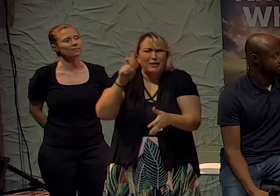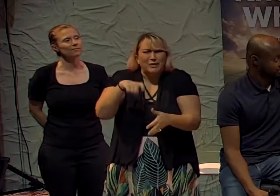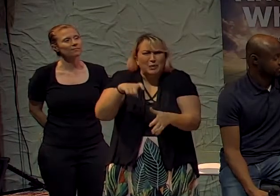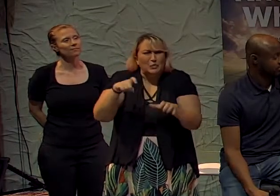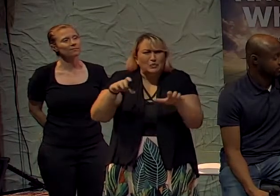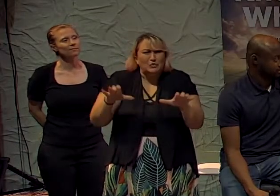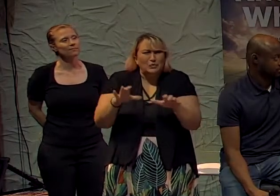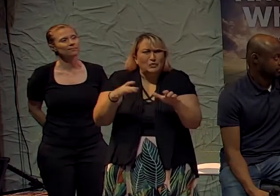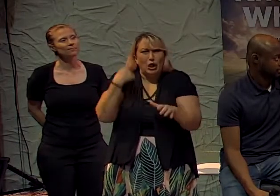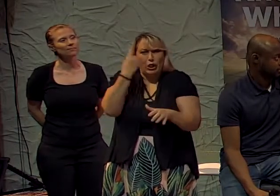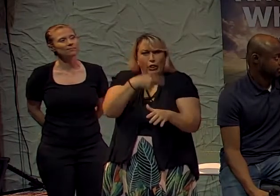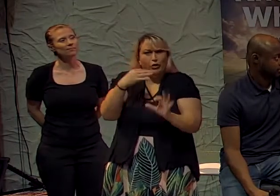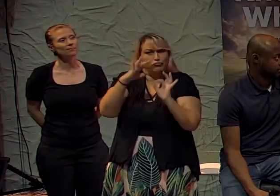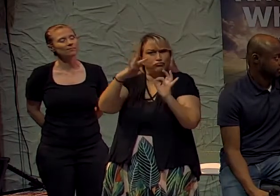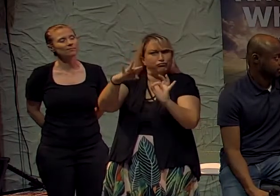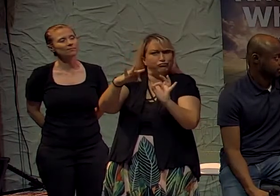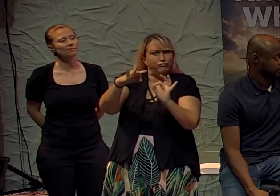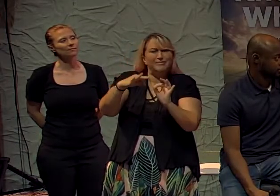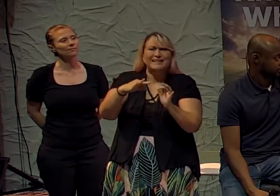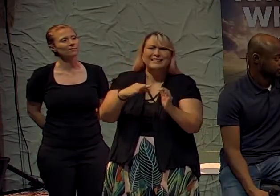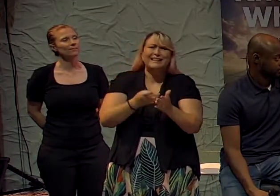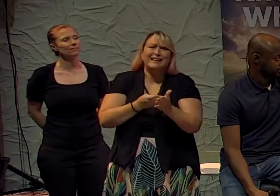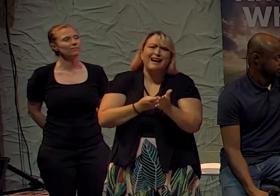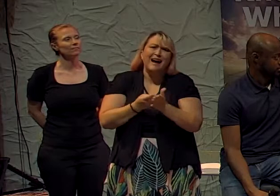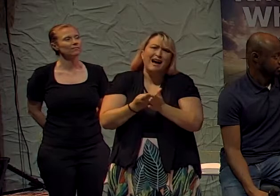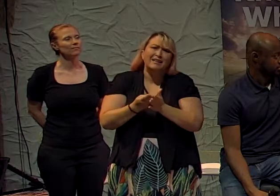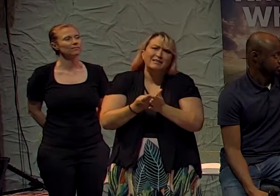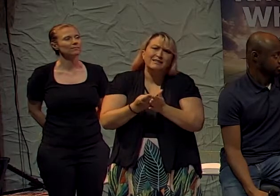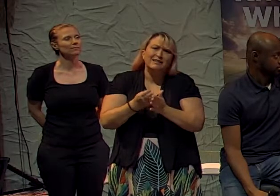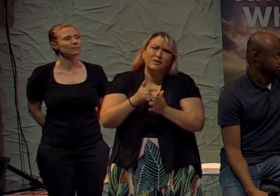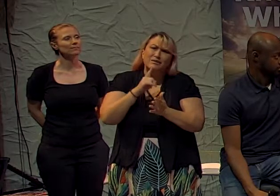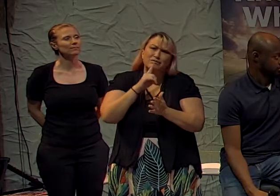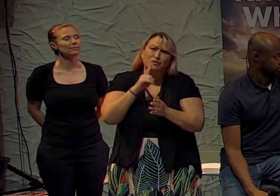great. But honestly, it was survival.